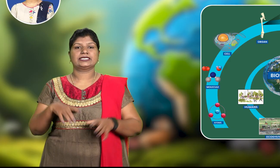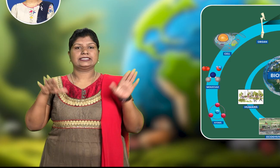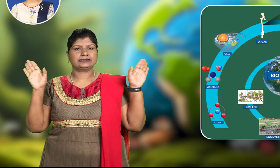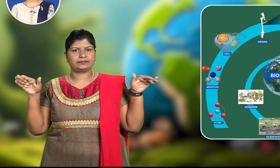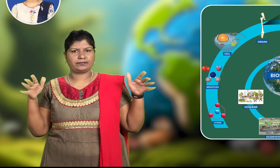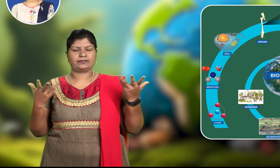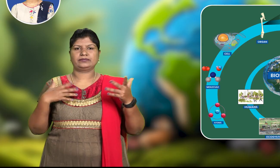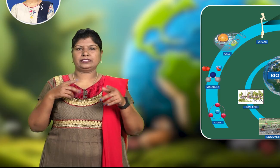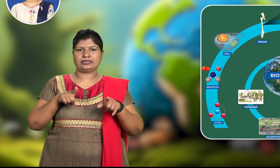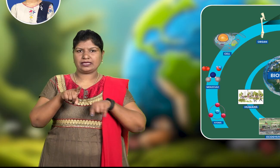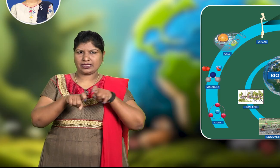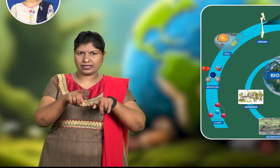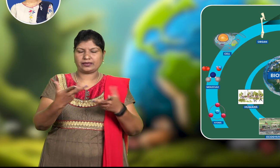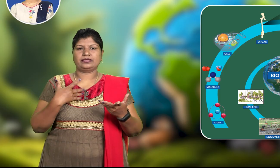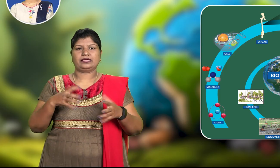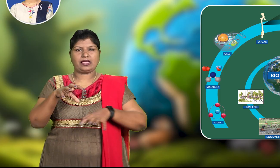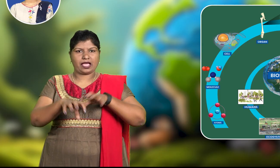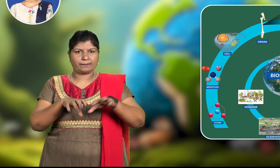species,